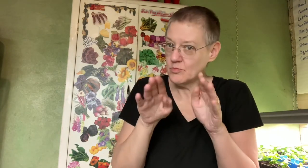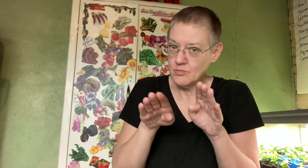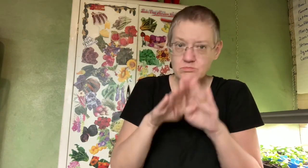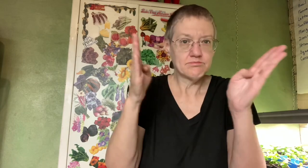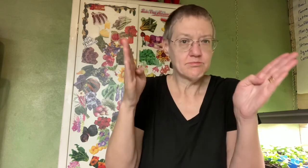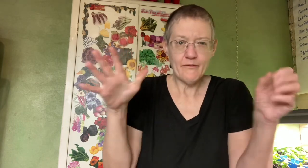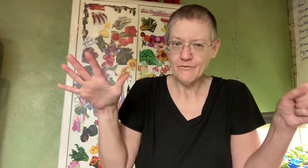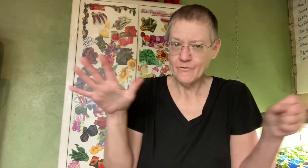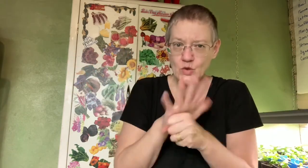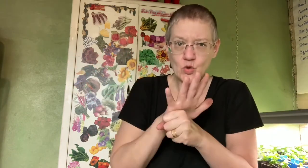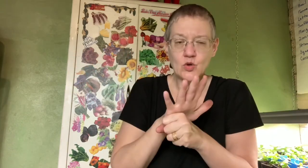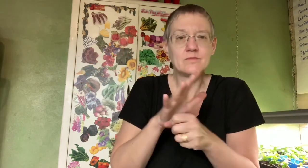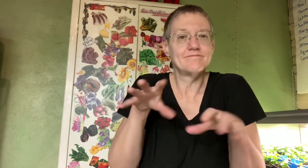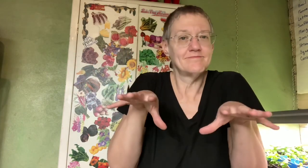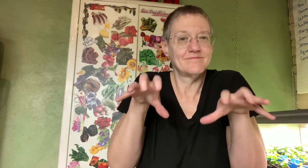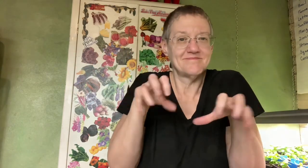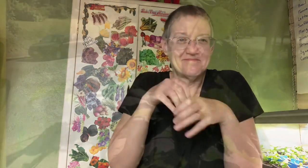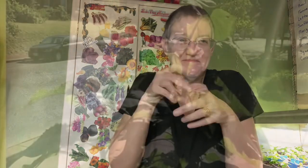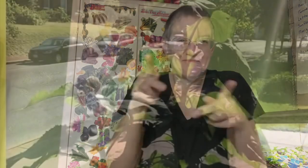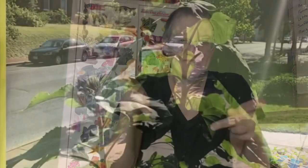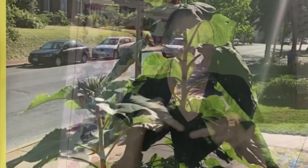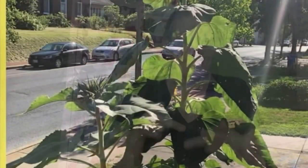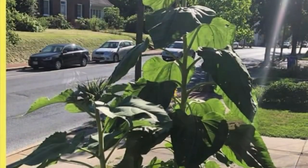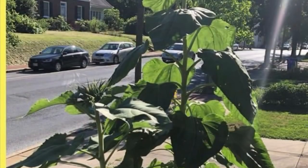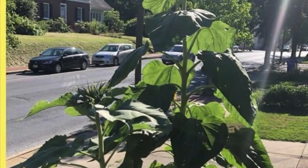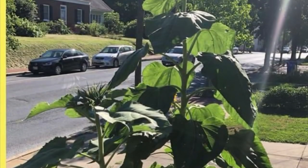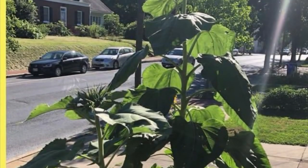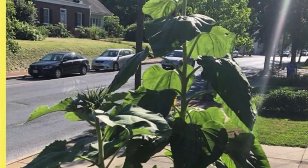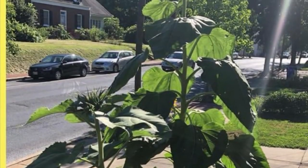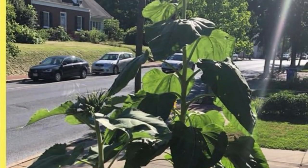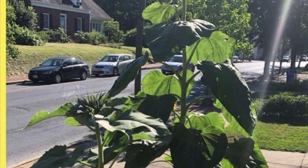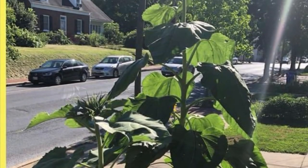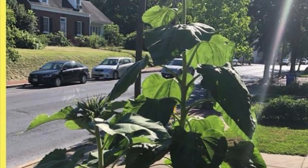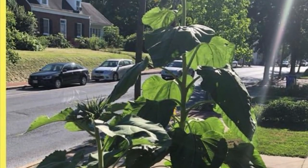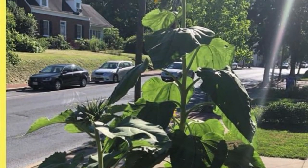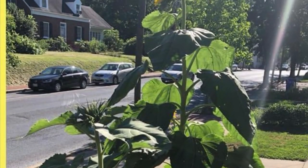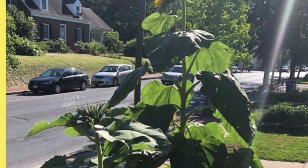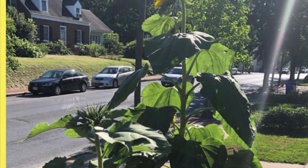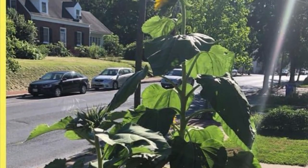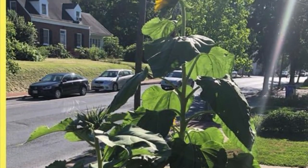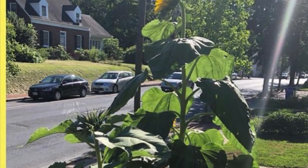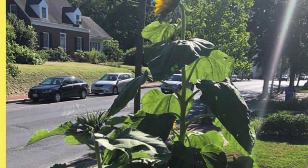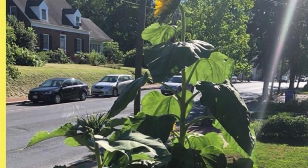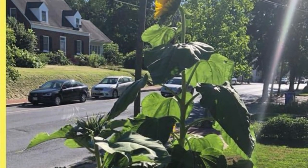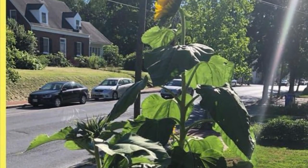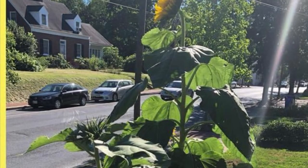are forming, they'll follow the sun, but once they're open, they're frozen in place.